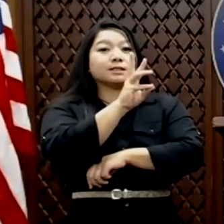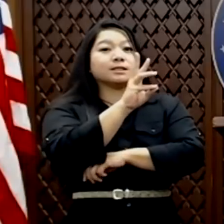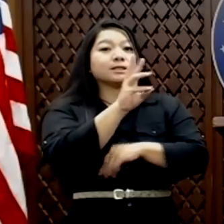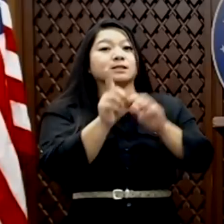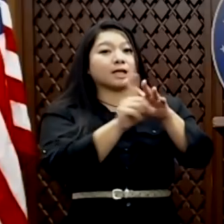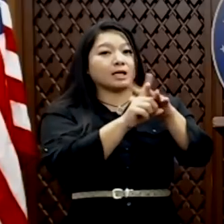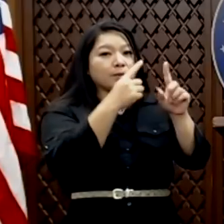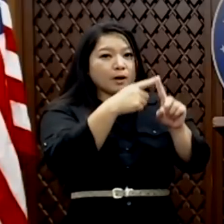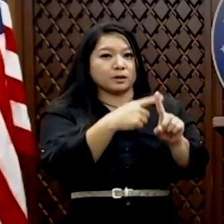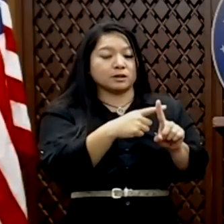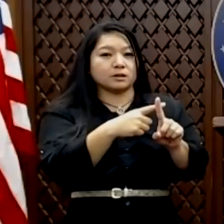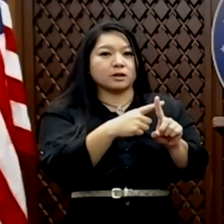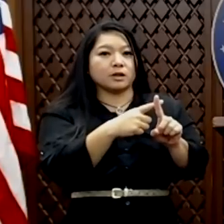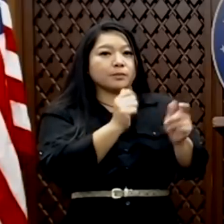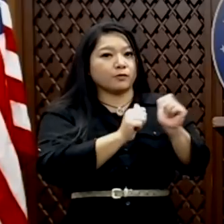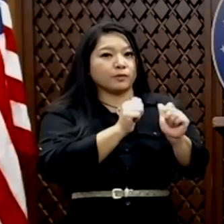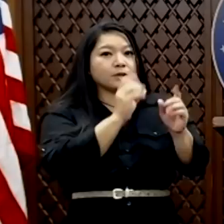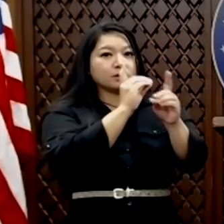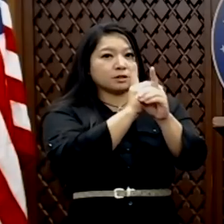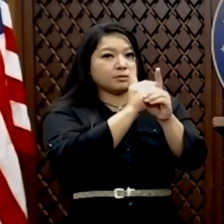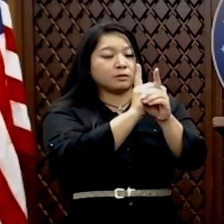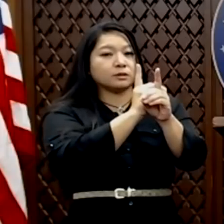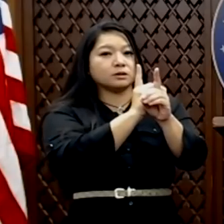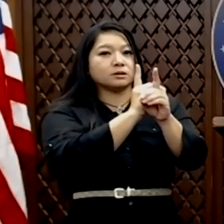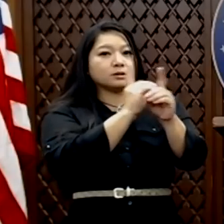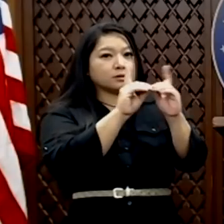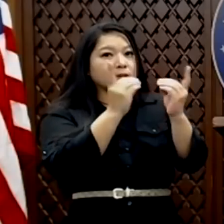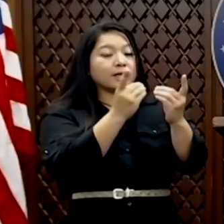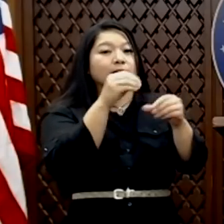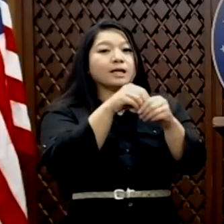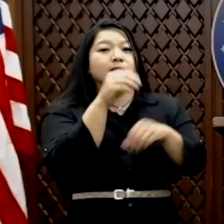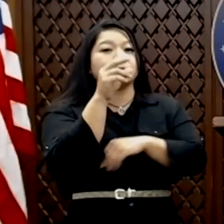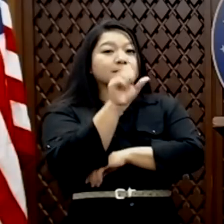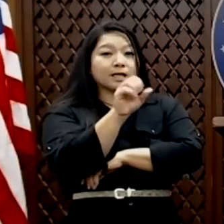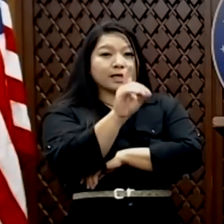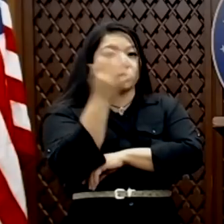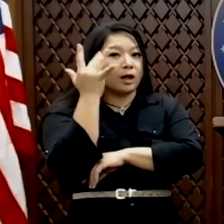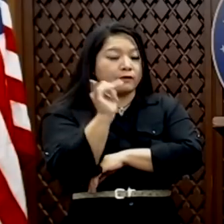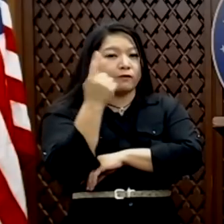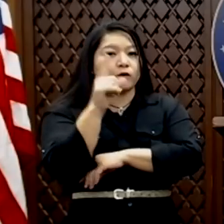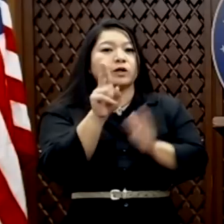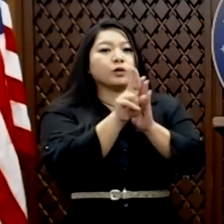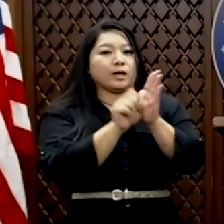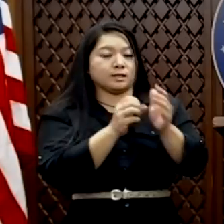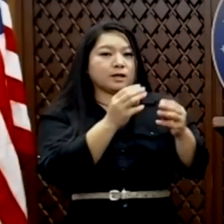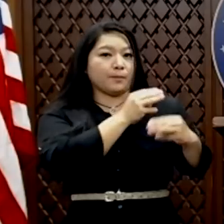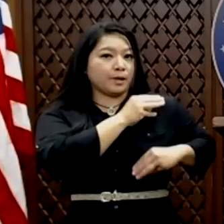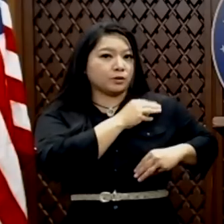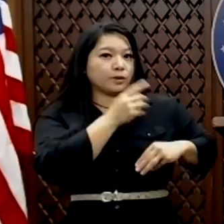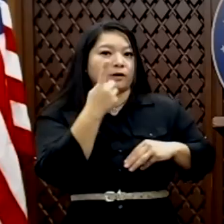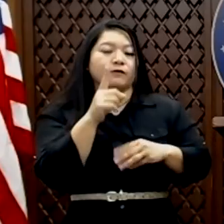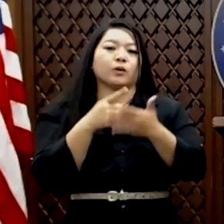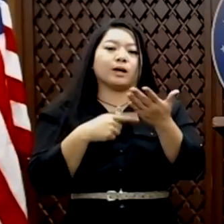performed by the Department of Defense Reference Lab in San Diego for the U.S. military. In regards to